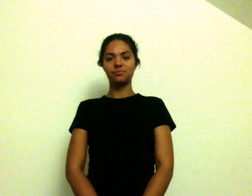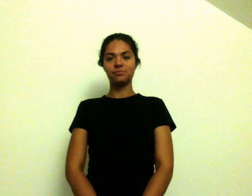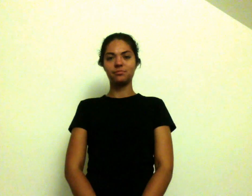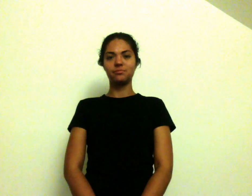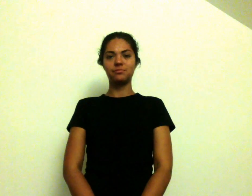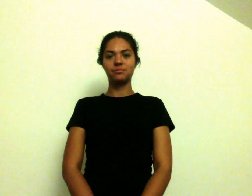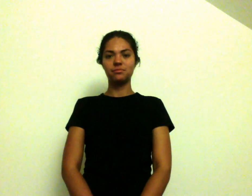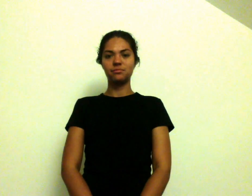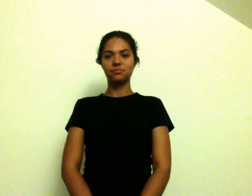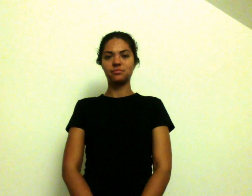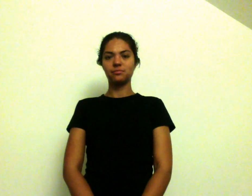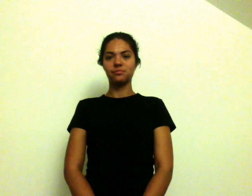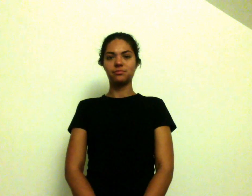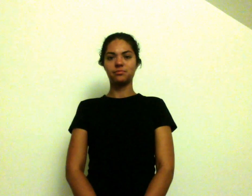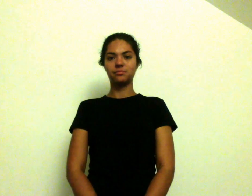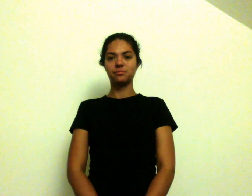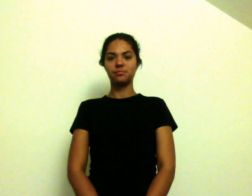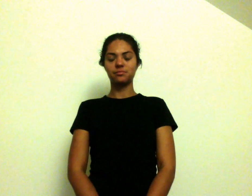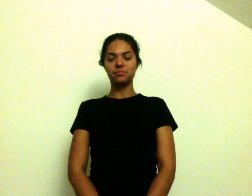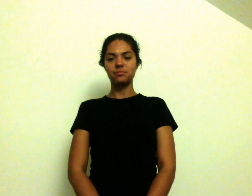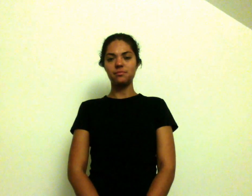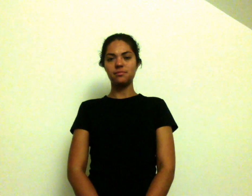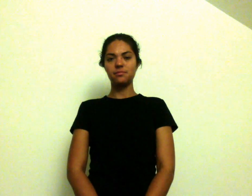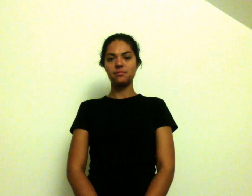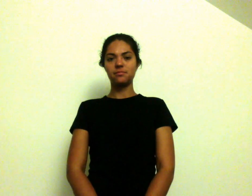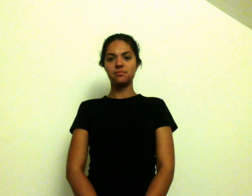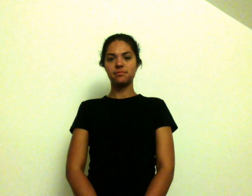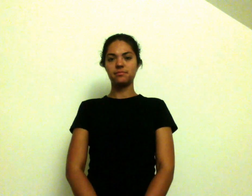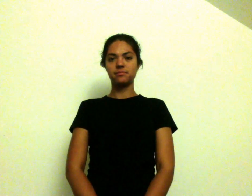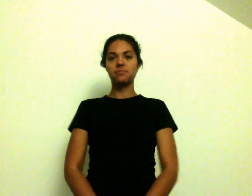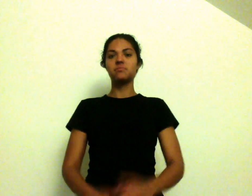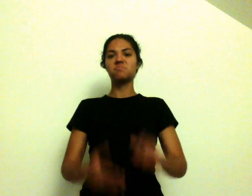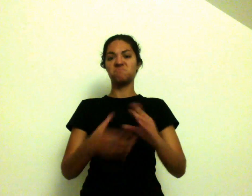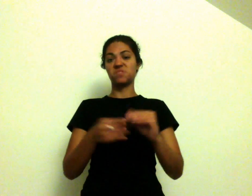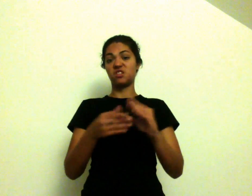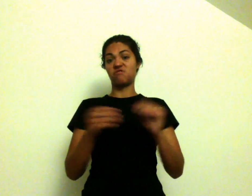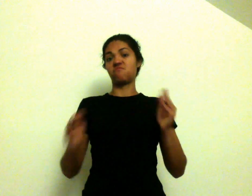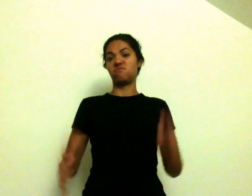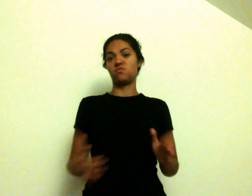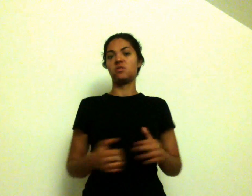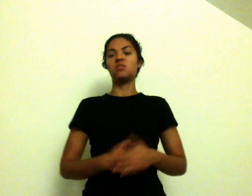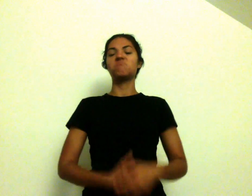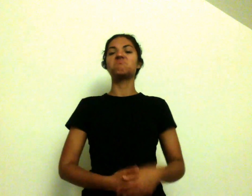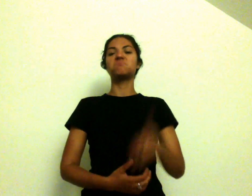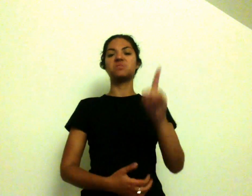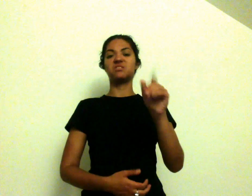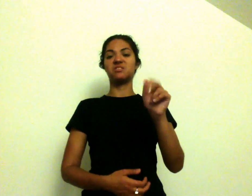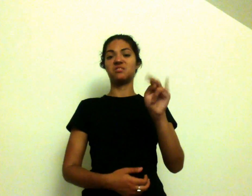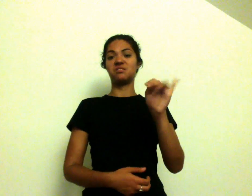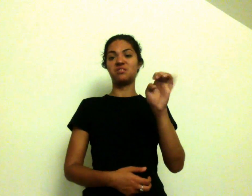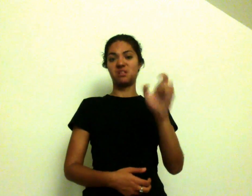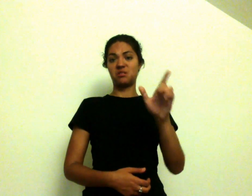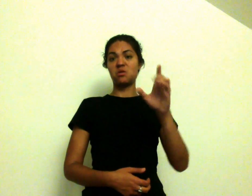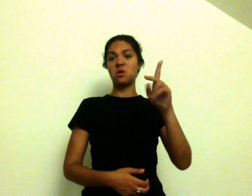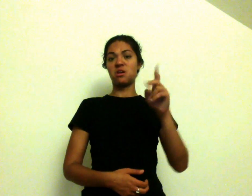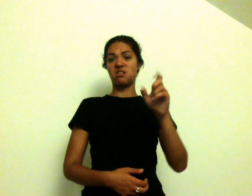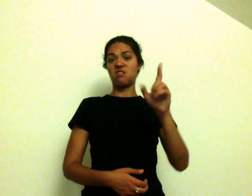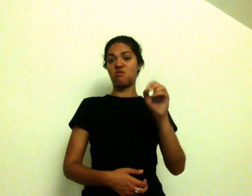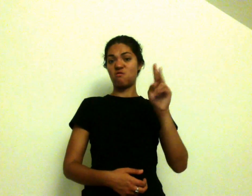As Daniel Yankelevich so eloquently reminded us, true contentment doesn't come from having everything. It's only possible through a